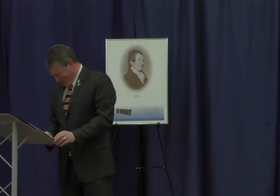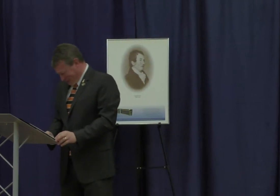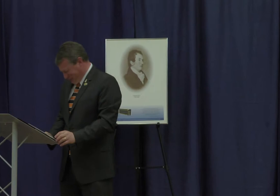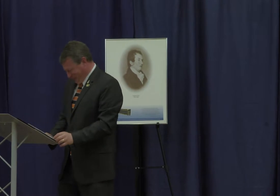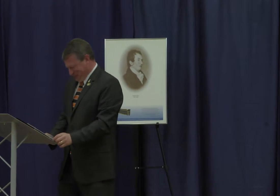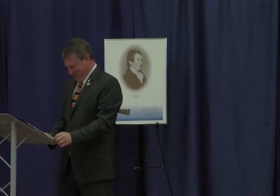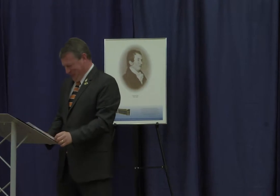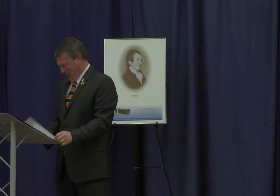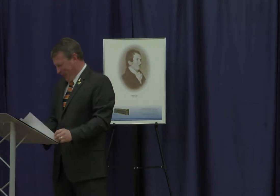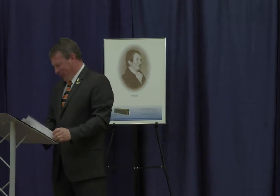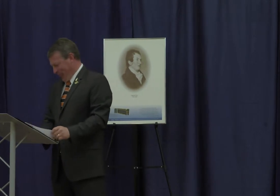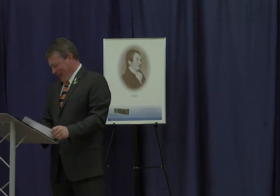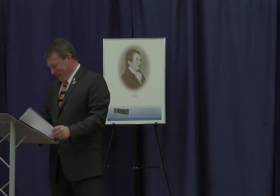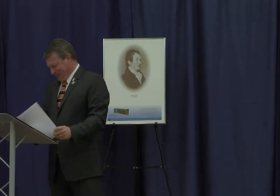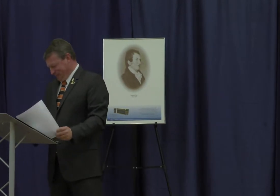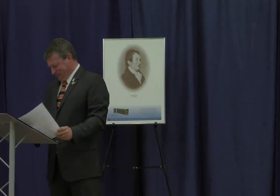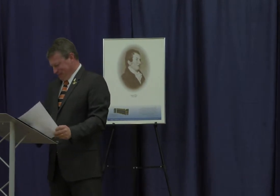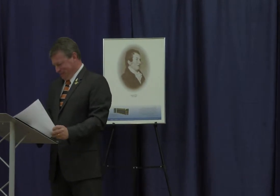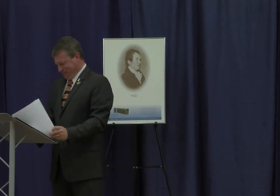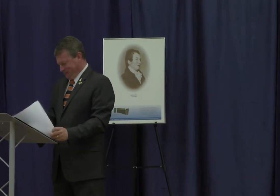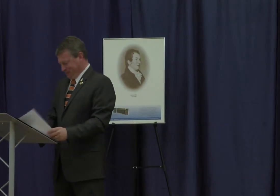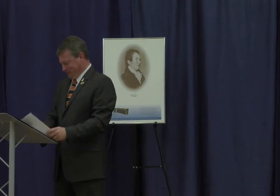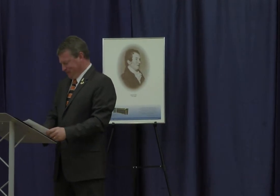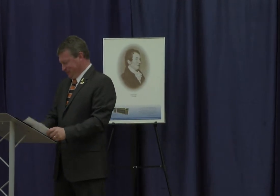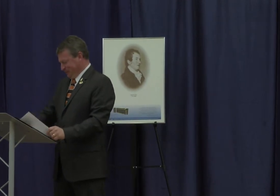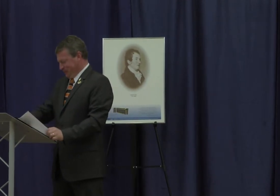middle schools for what they did this morning.